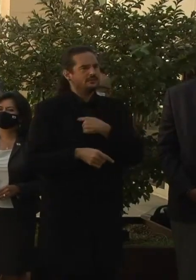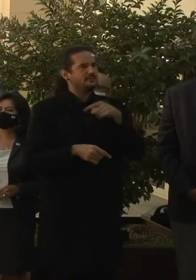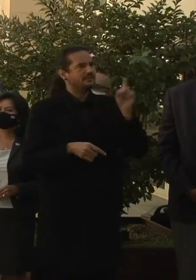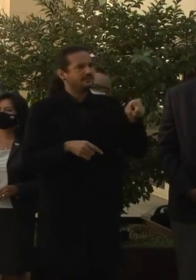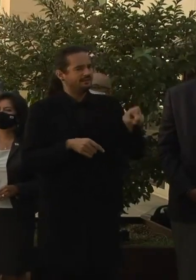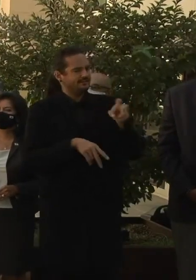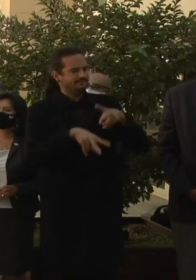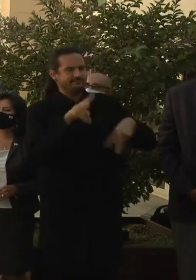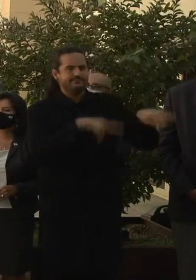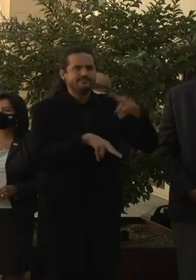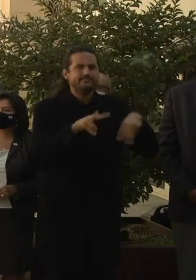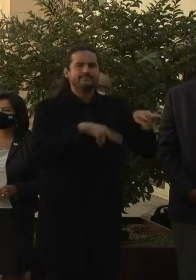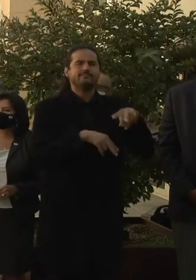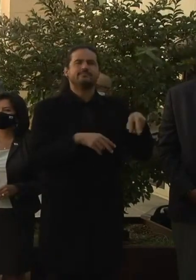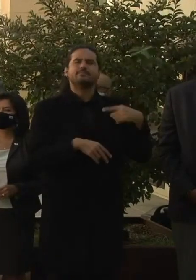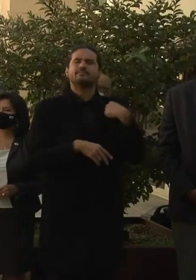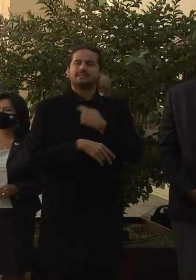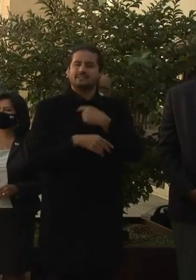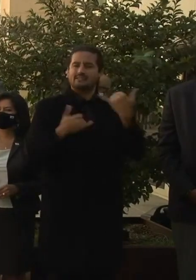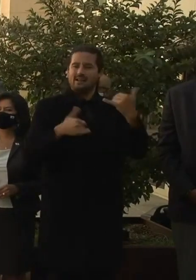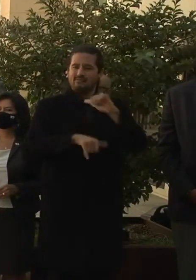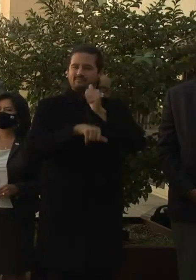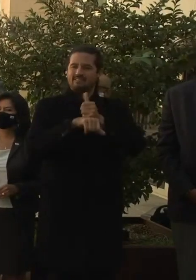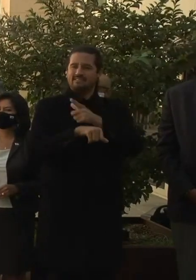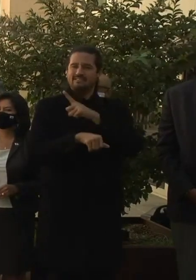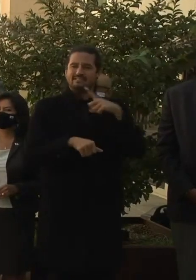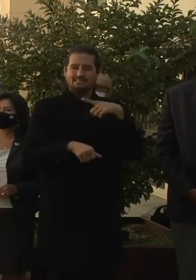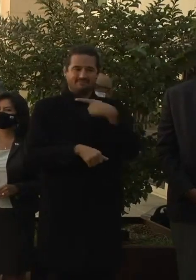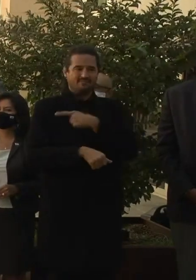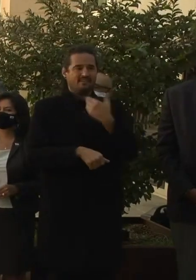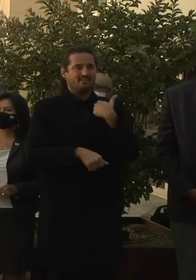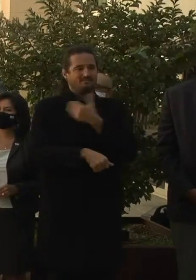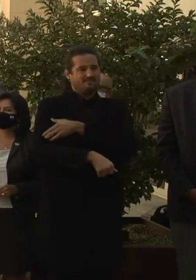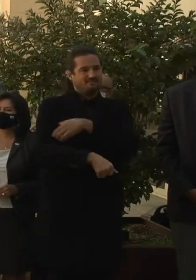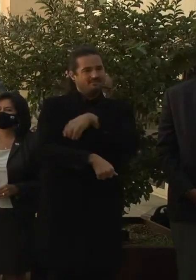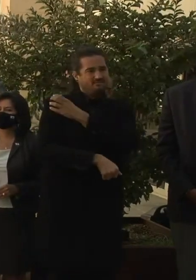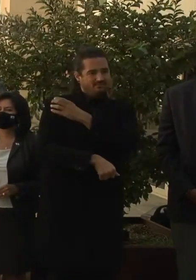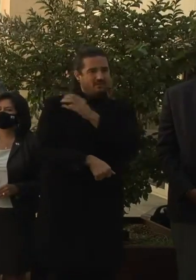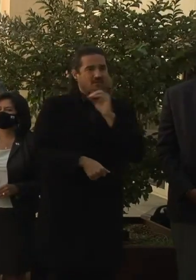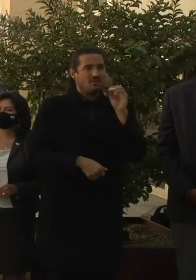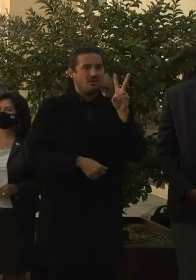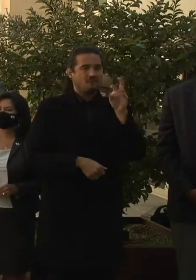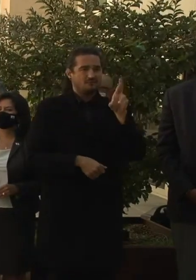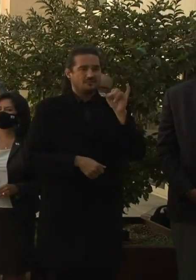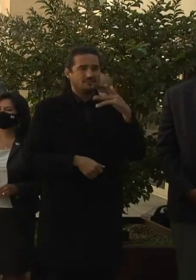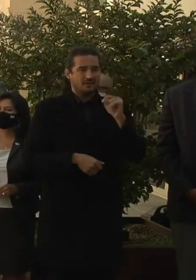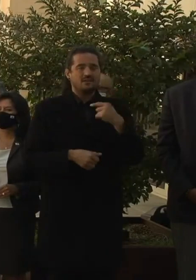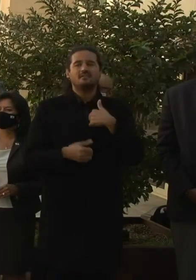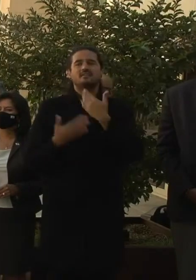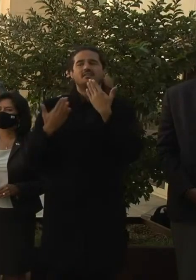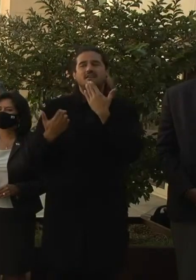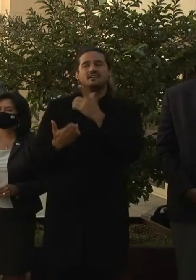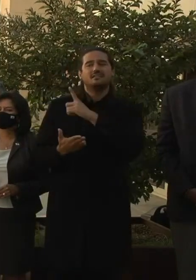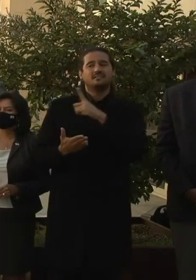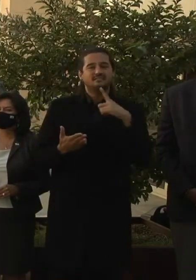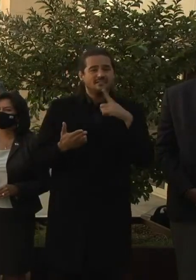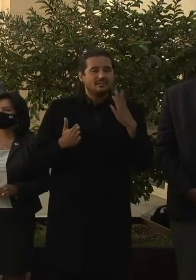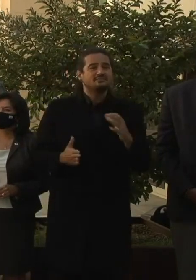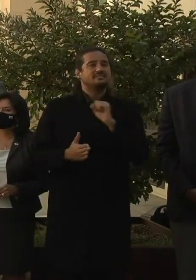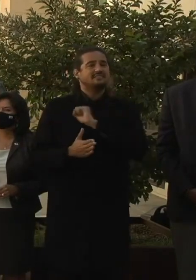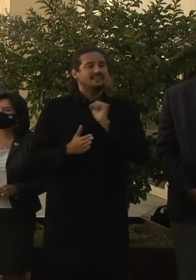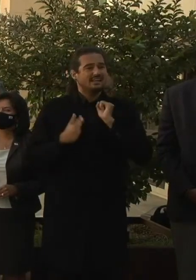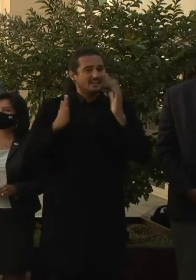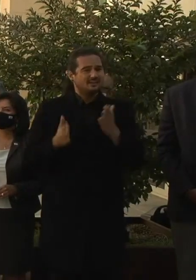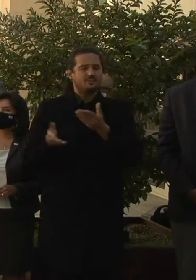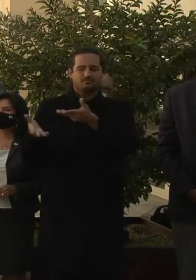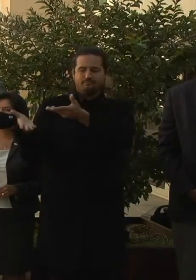grateful for the leadership of the Assembly and Senate of providing that bill and giving me this opportunity to sign it. We have the ability to advance an effort